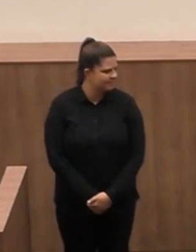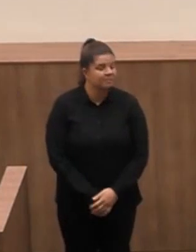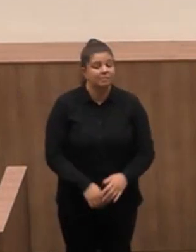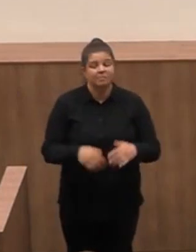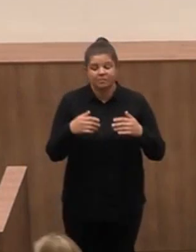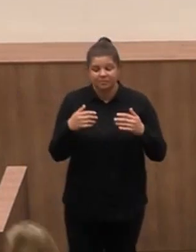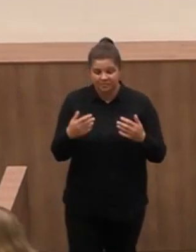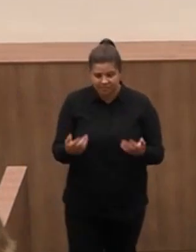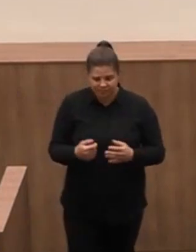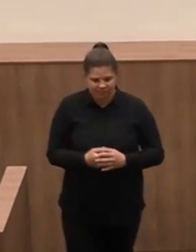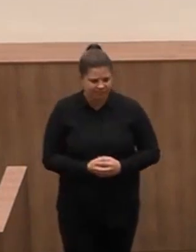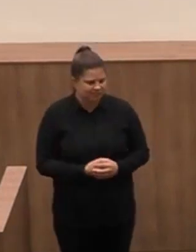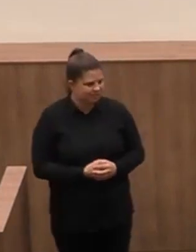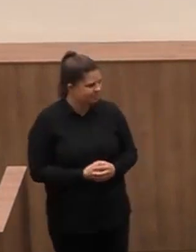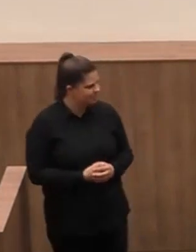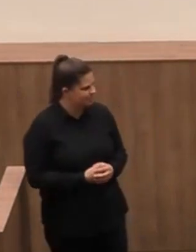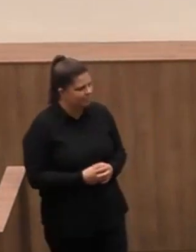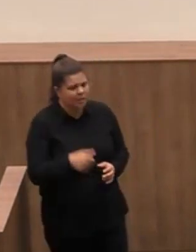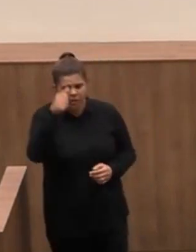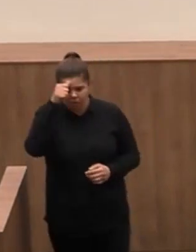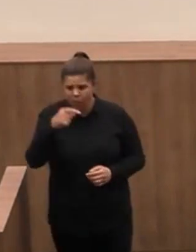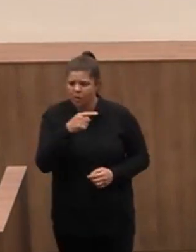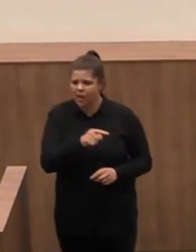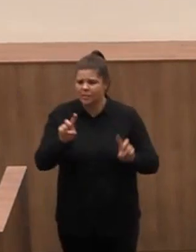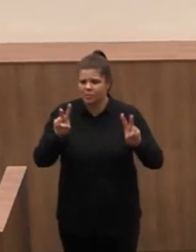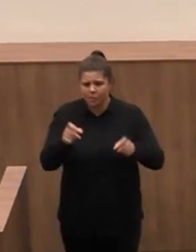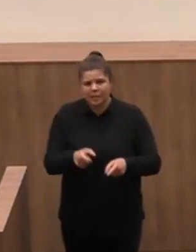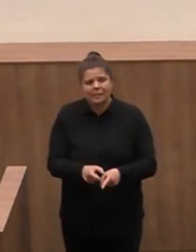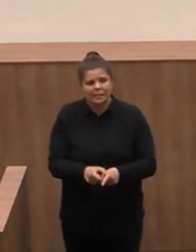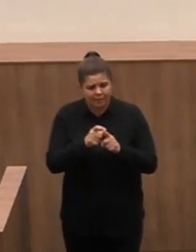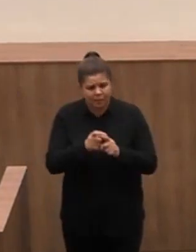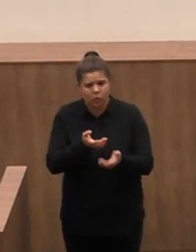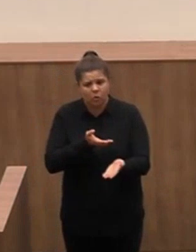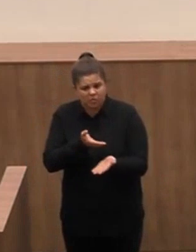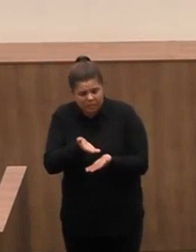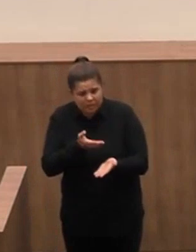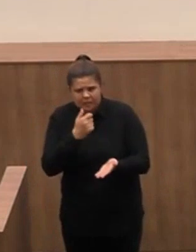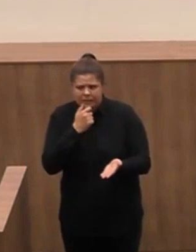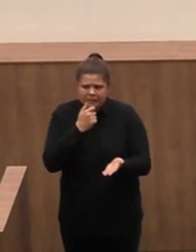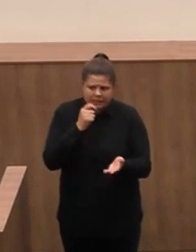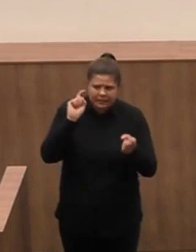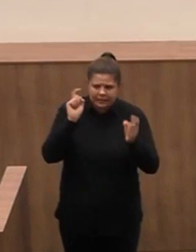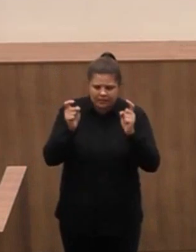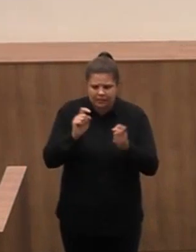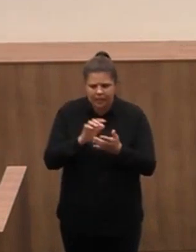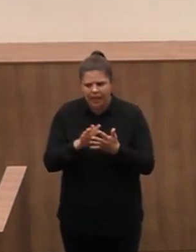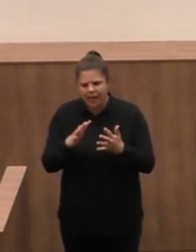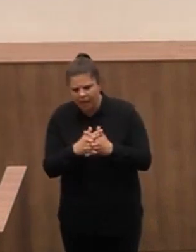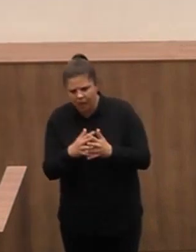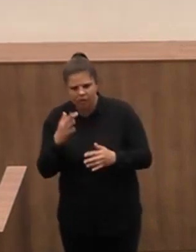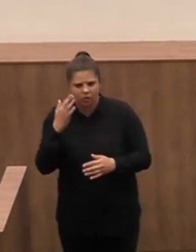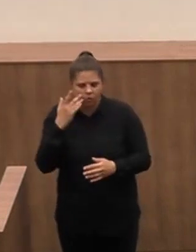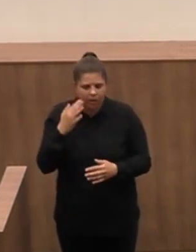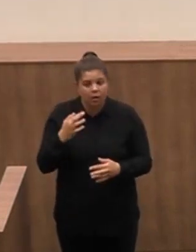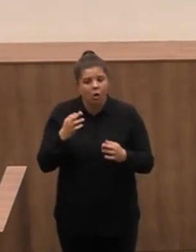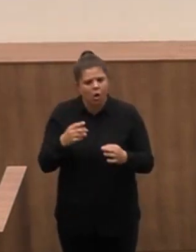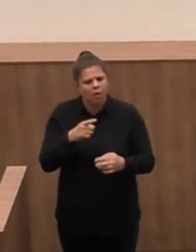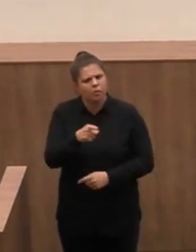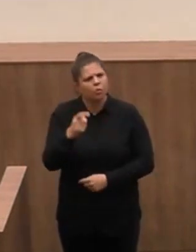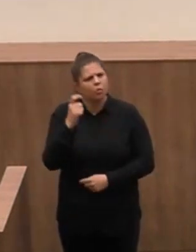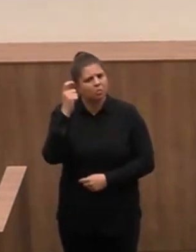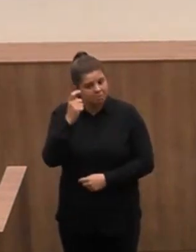This can certainly be a difficult conversation to have, and when to apply it and how to apply it. Hopefully there's some thought that has come out